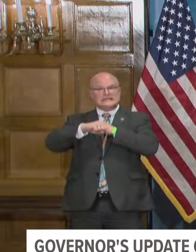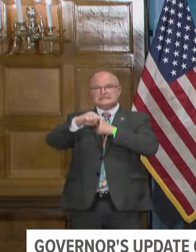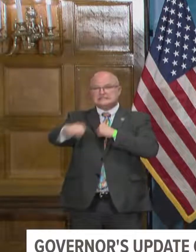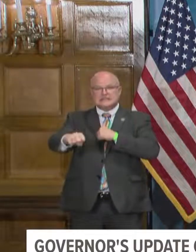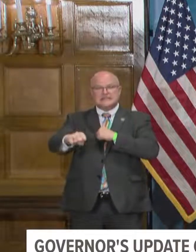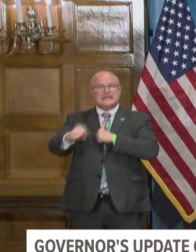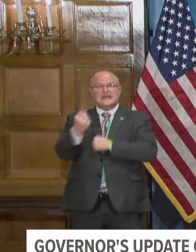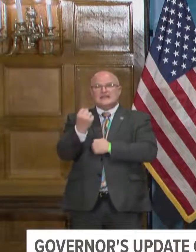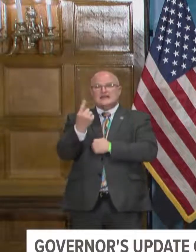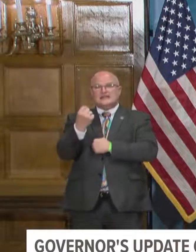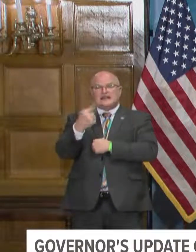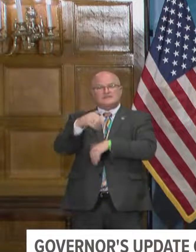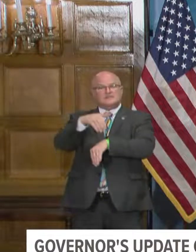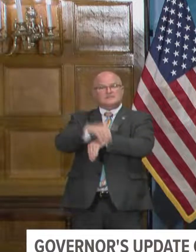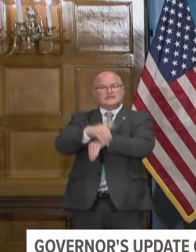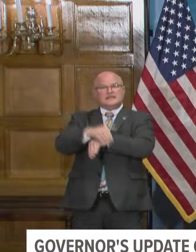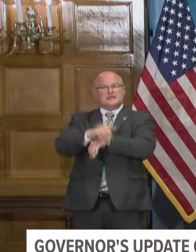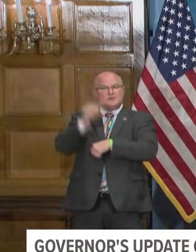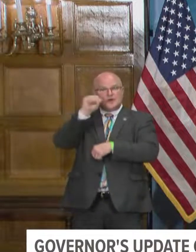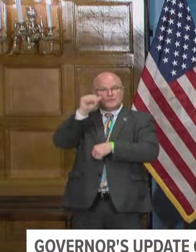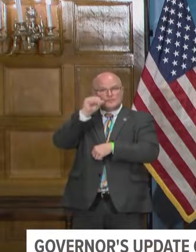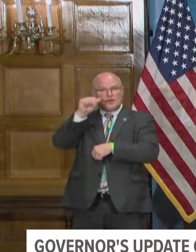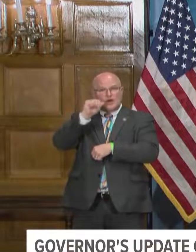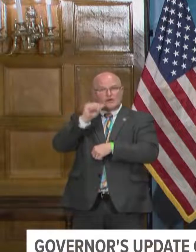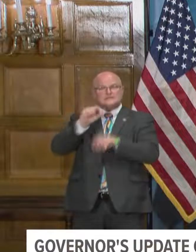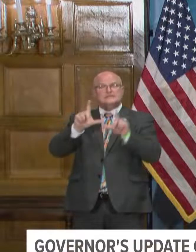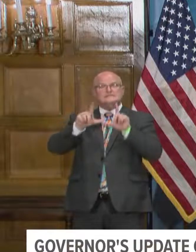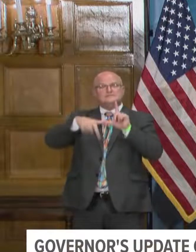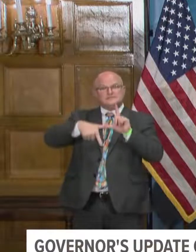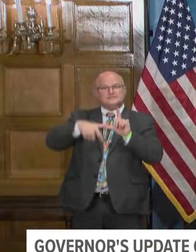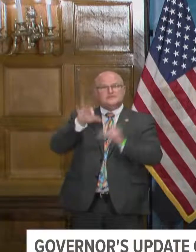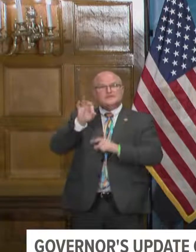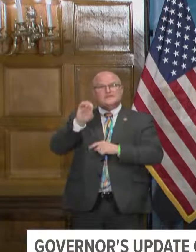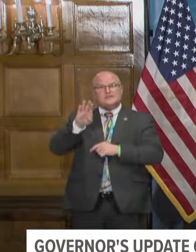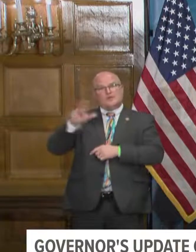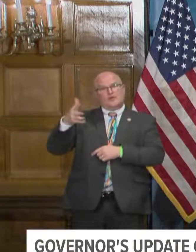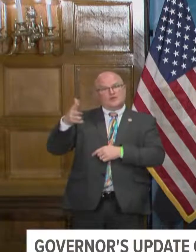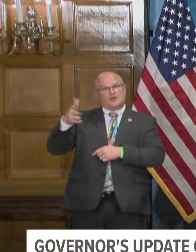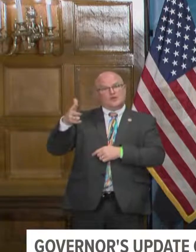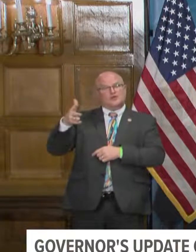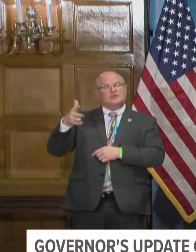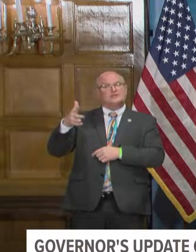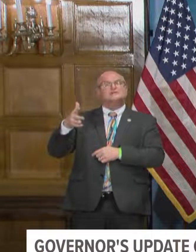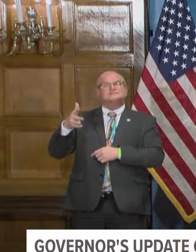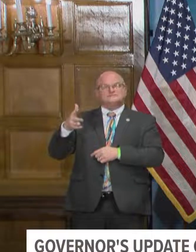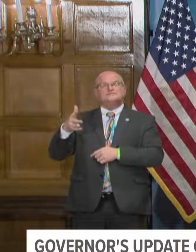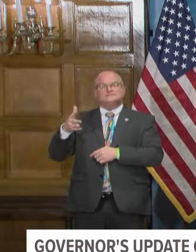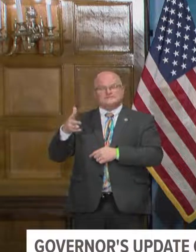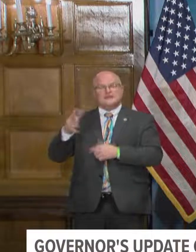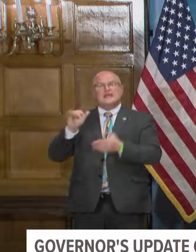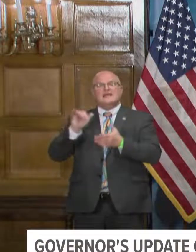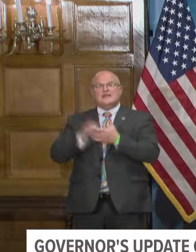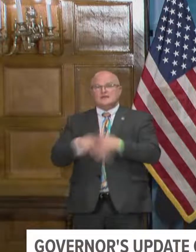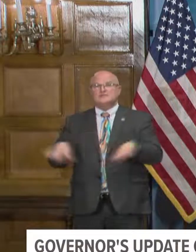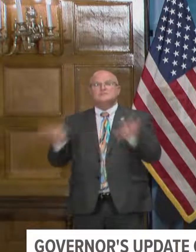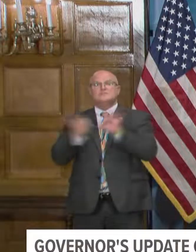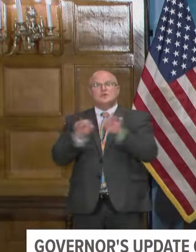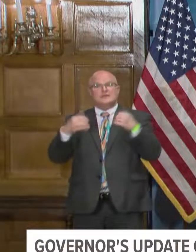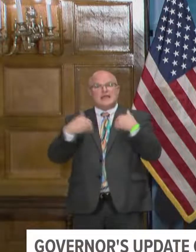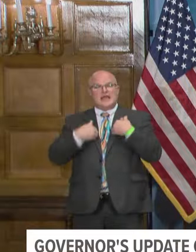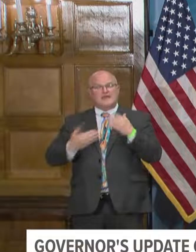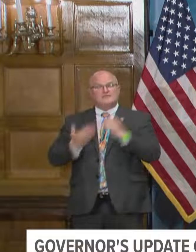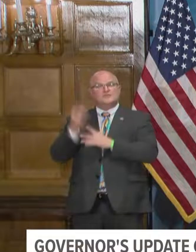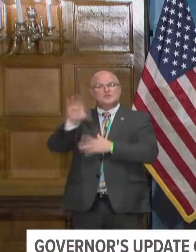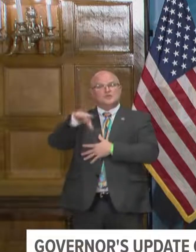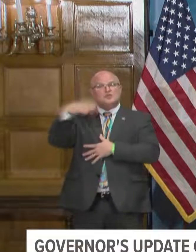11 p.m. curfew on bars. It expires on February 3. That was important to have through